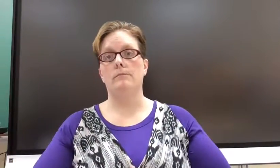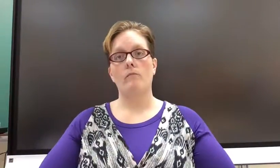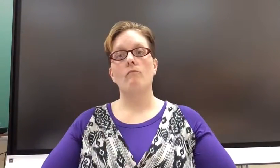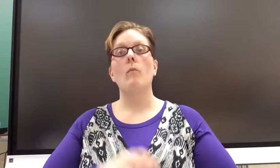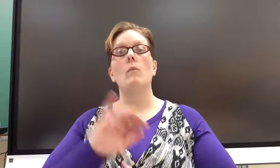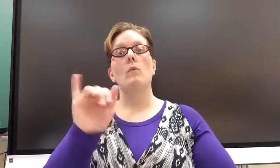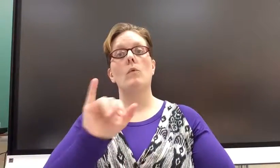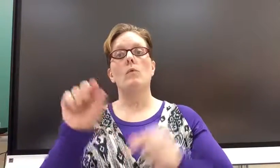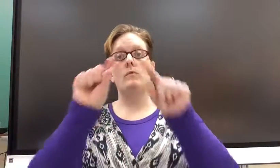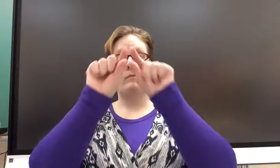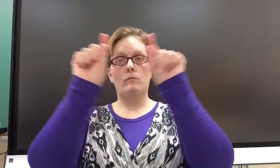would dissolve.